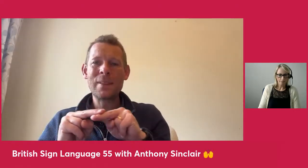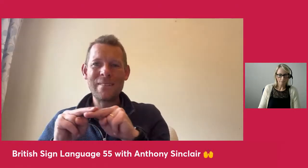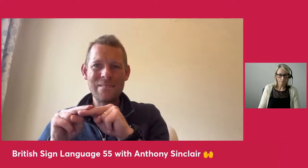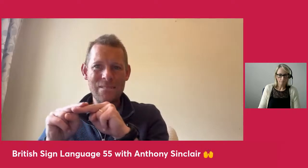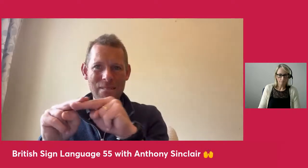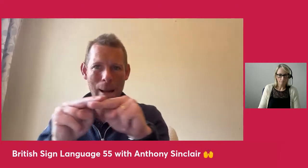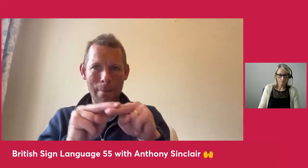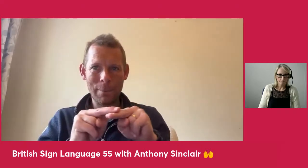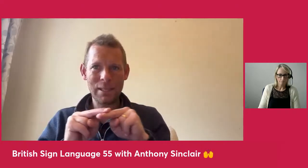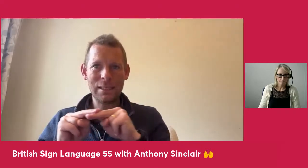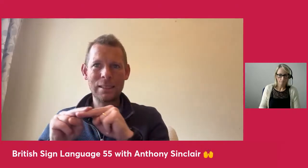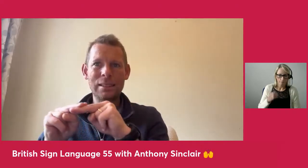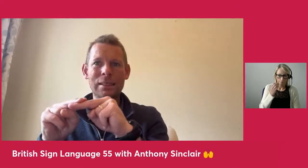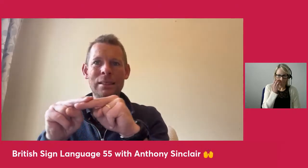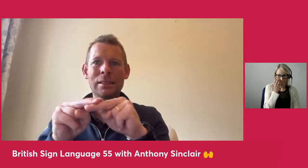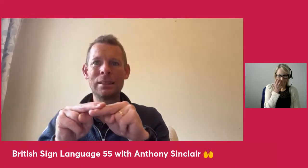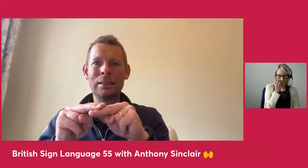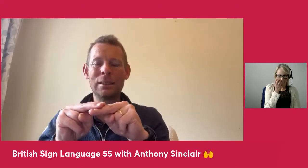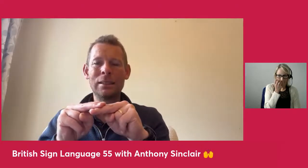family,